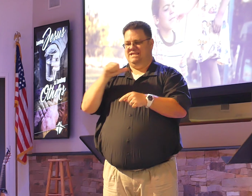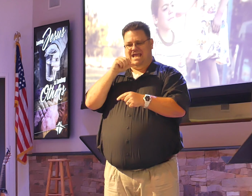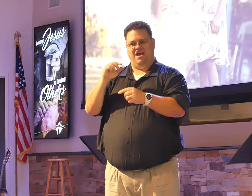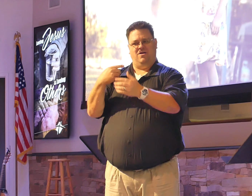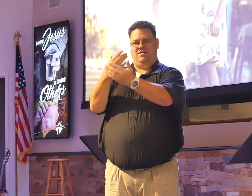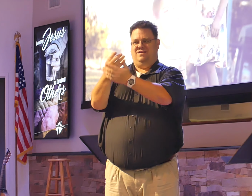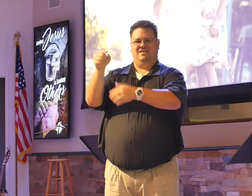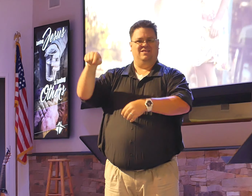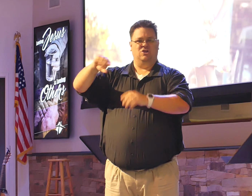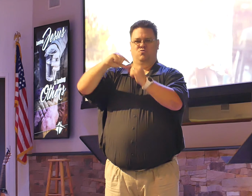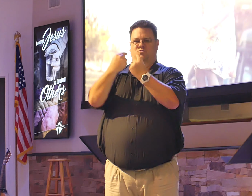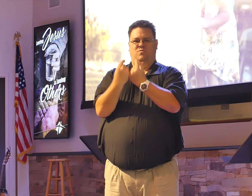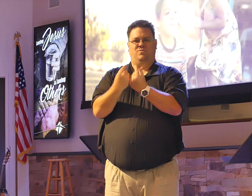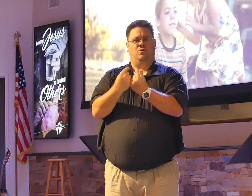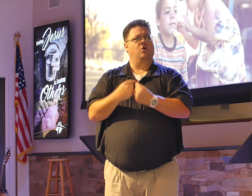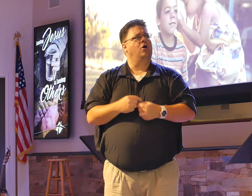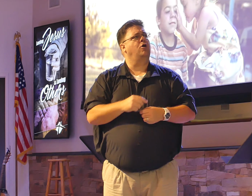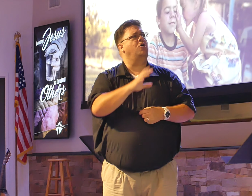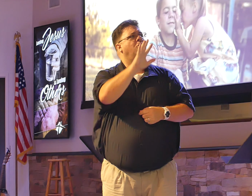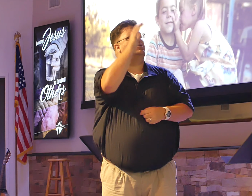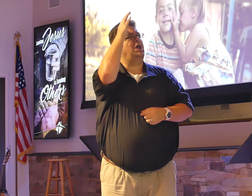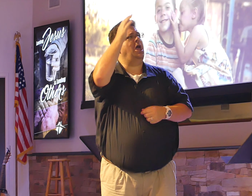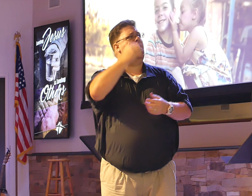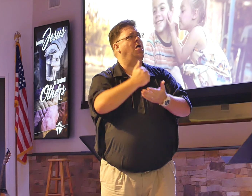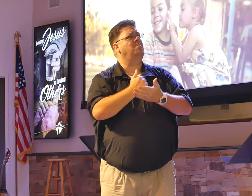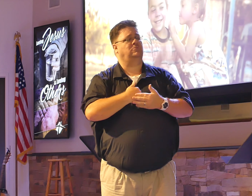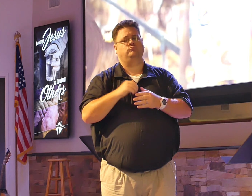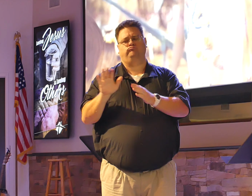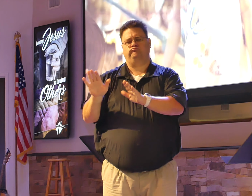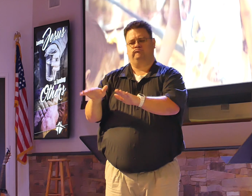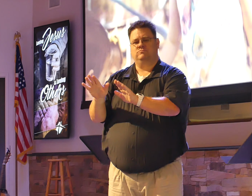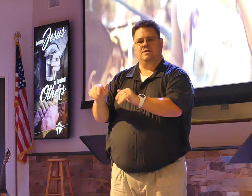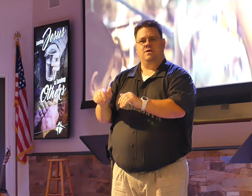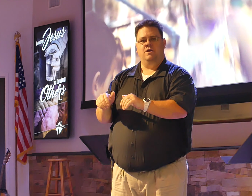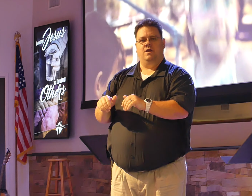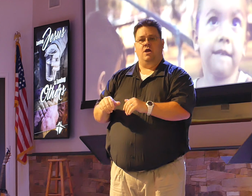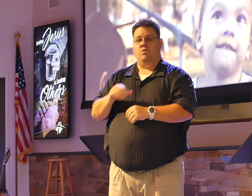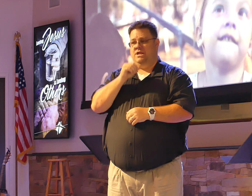misunderstood by her brothers and sisters, she'll look to you for understanding.